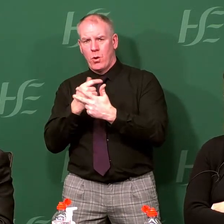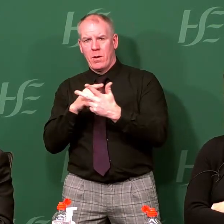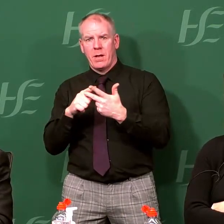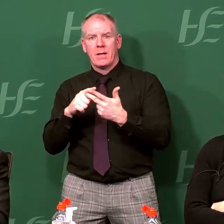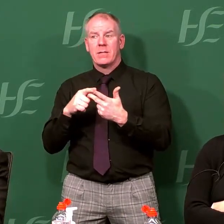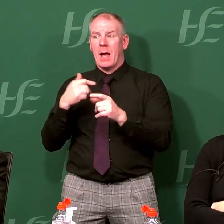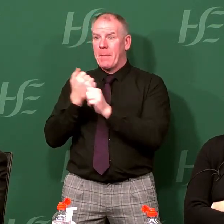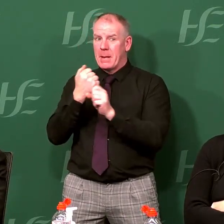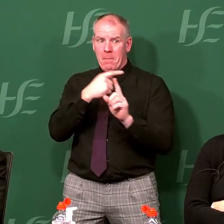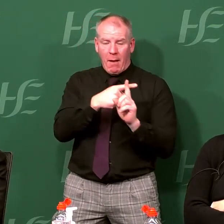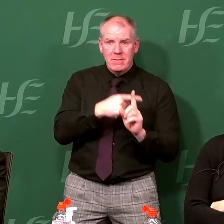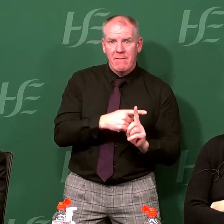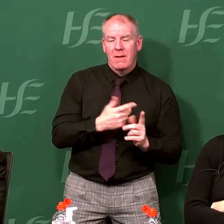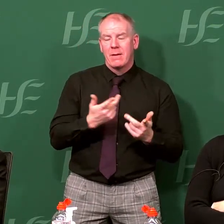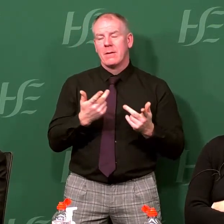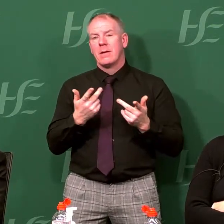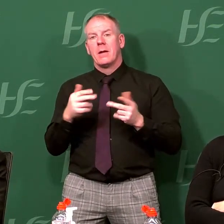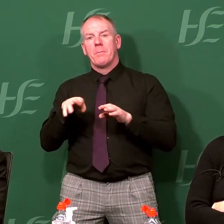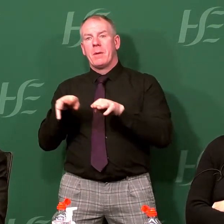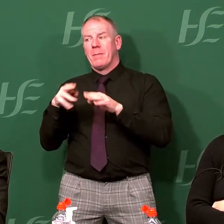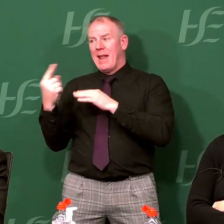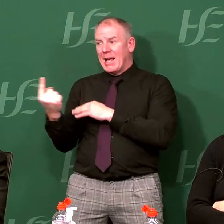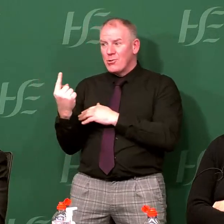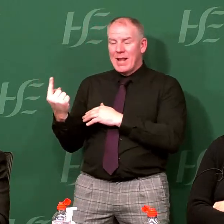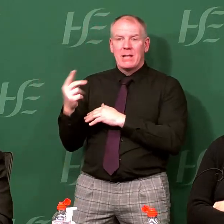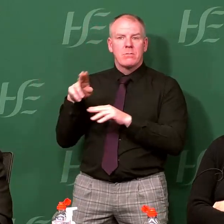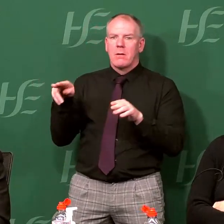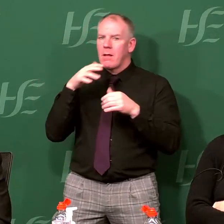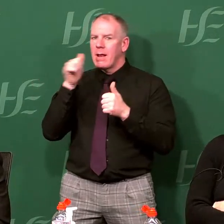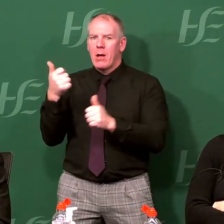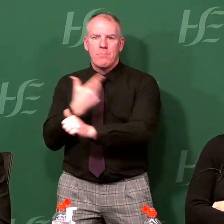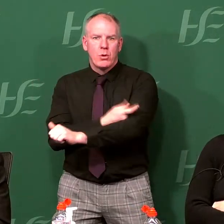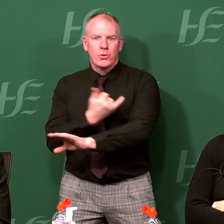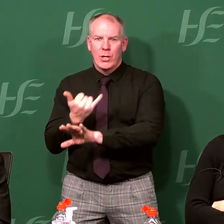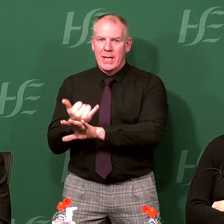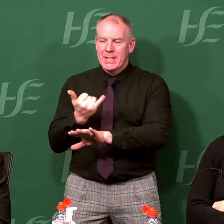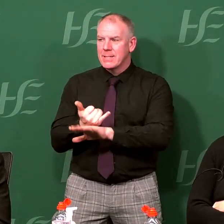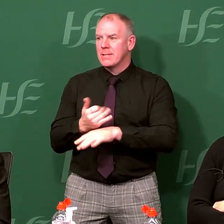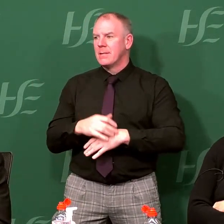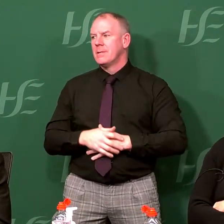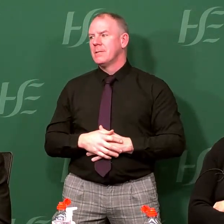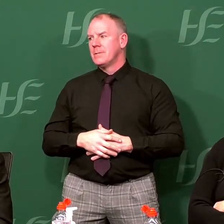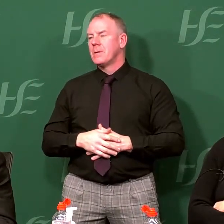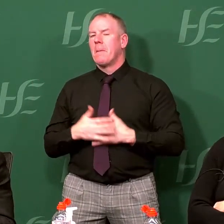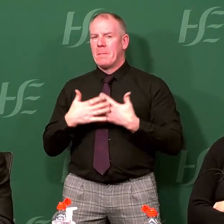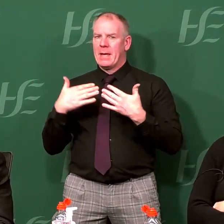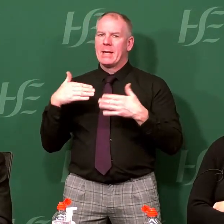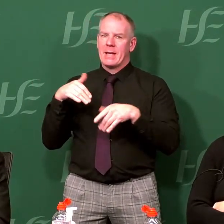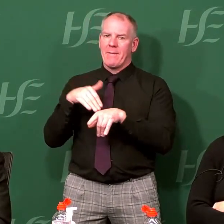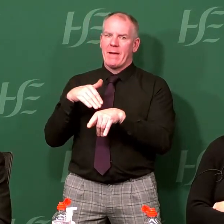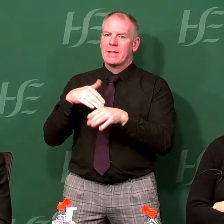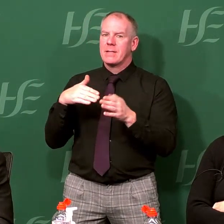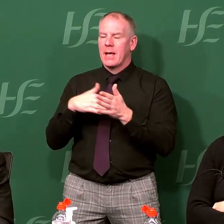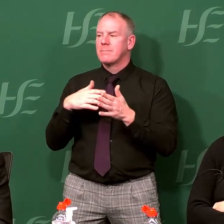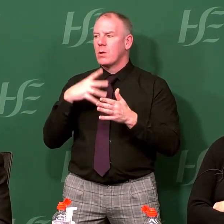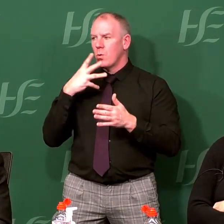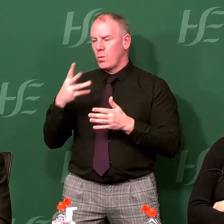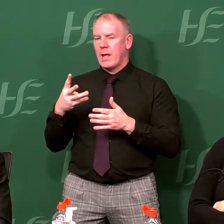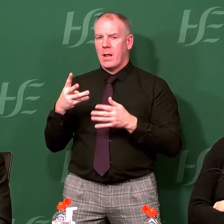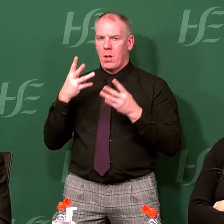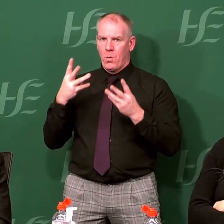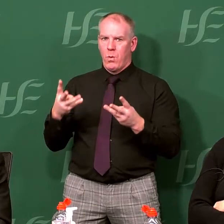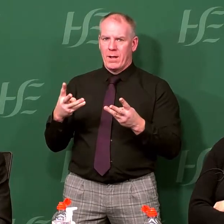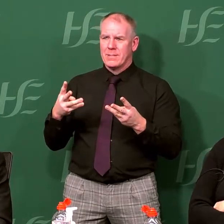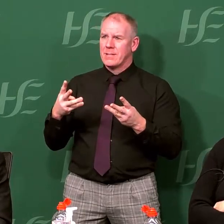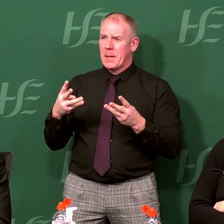positive cases, you may have other people who are isolating. So, that's been a factor. But I would be still making the plea to people,